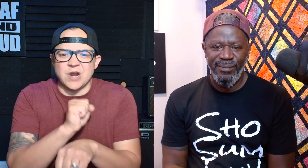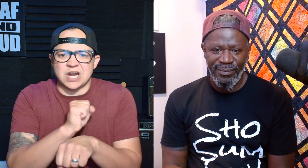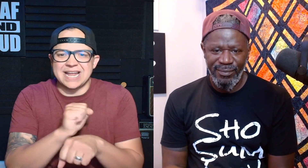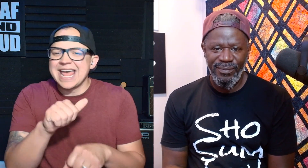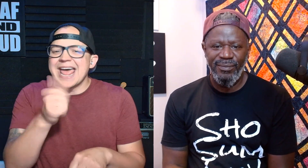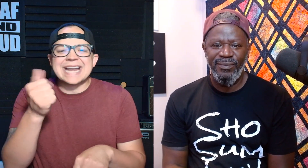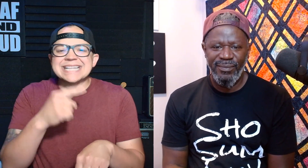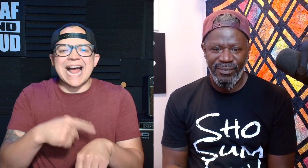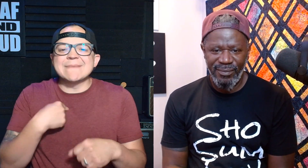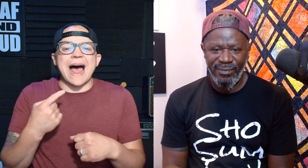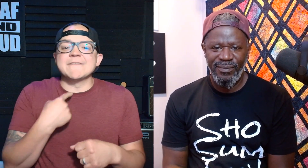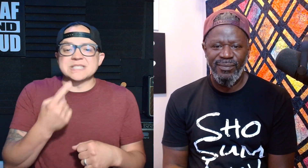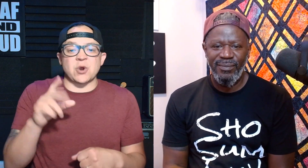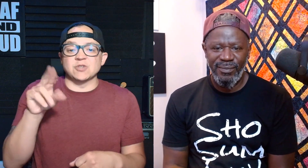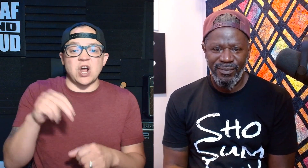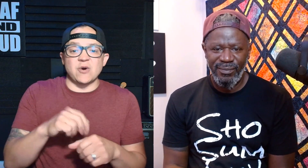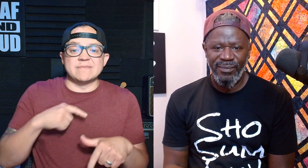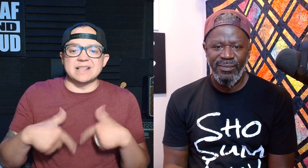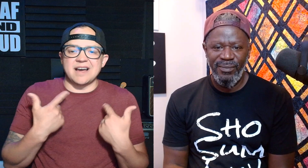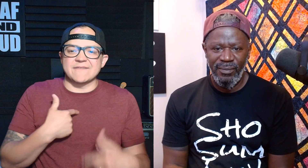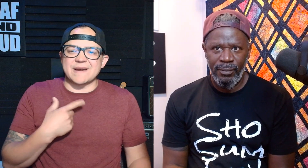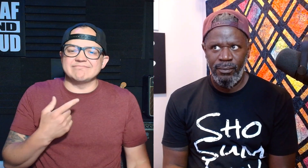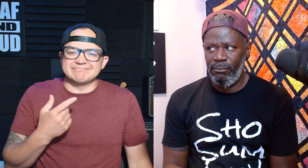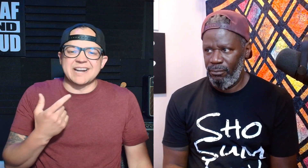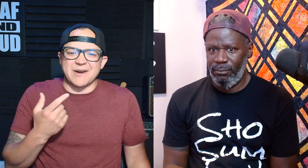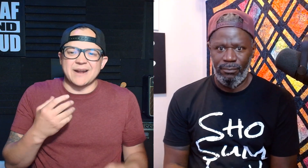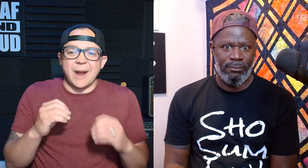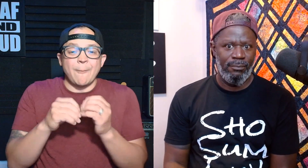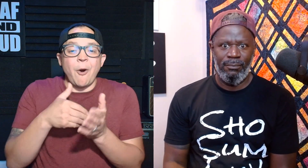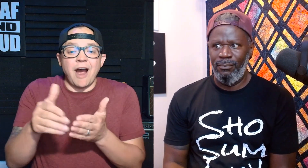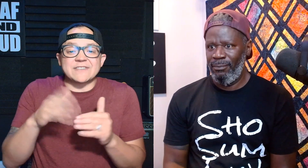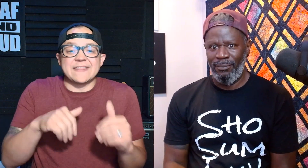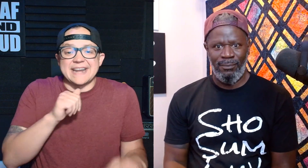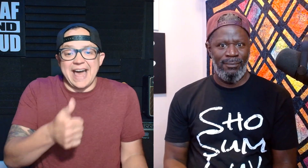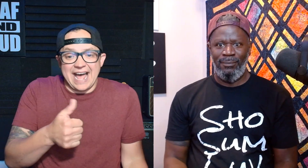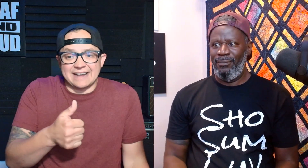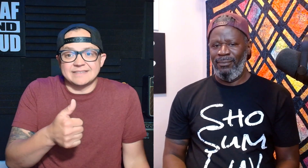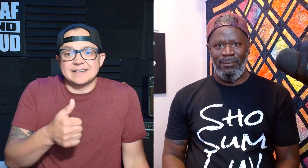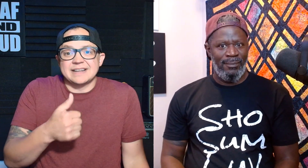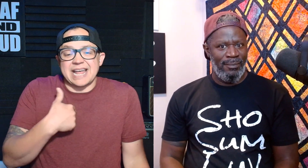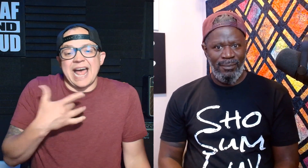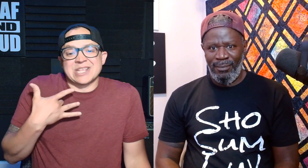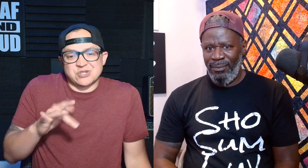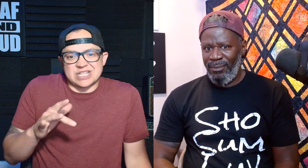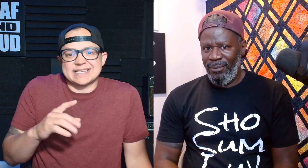more work. Anytime I've been told no in my life, more often than not,